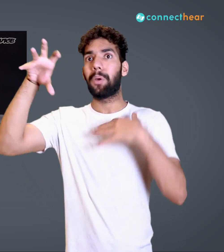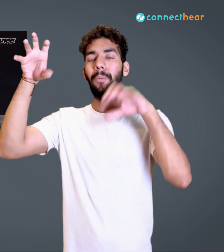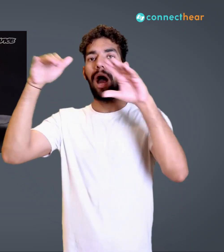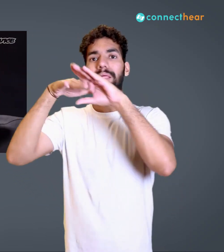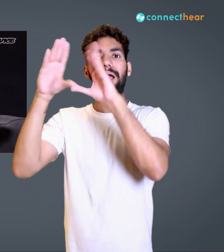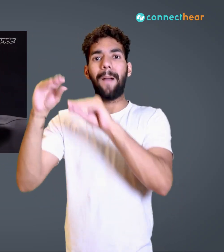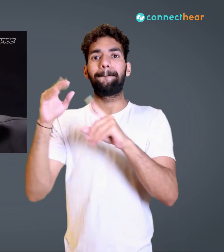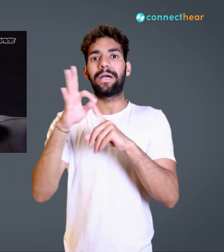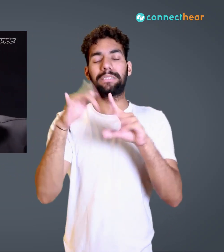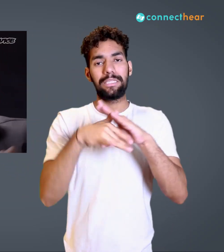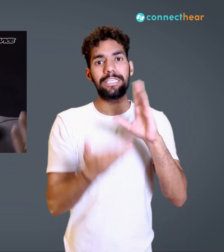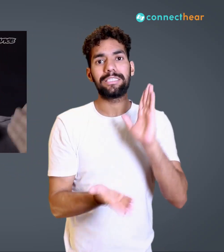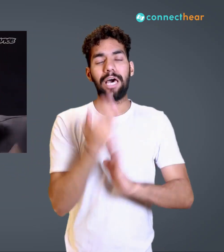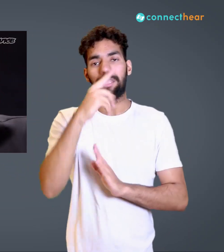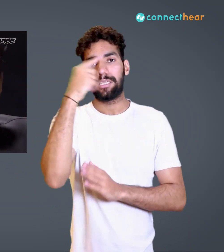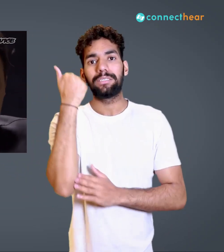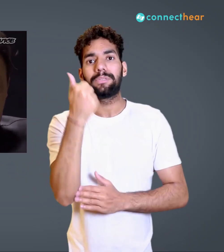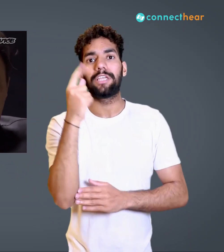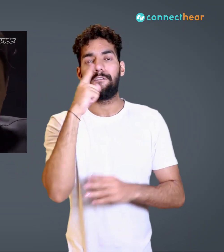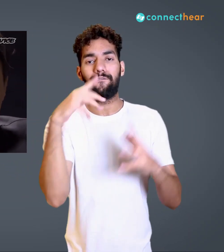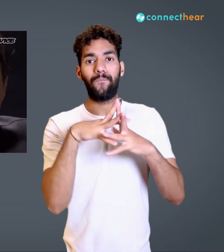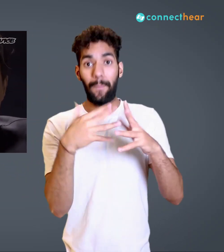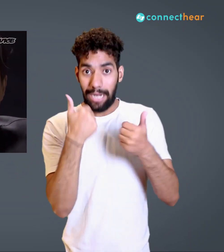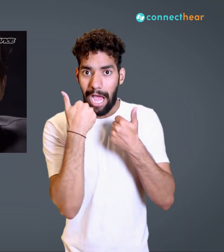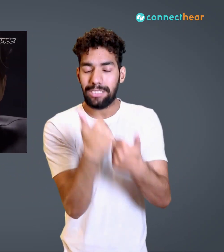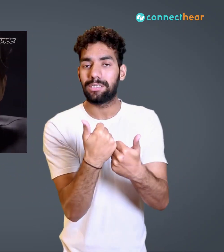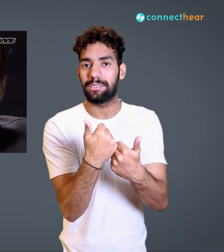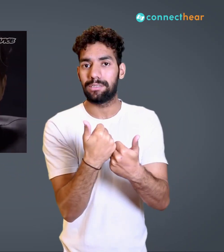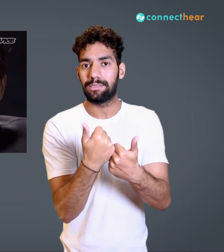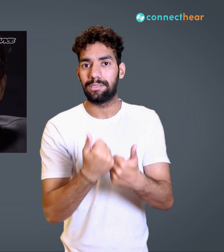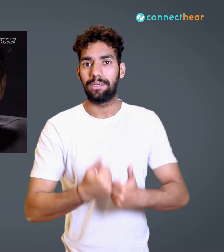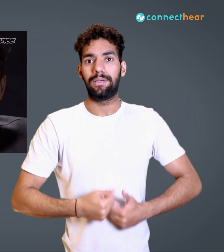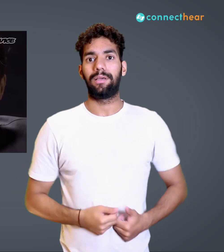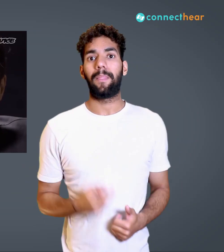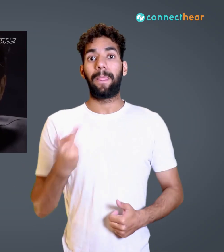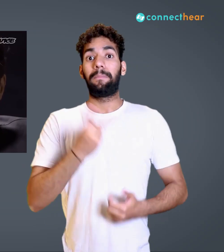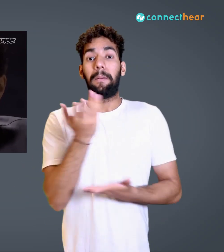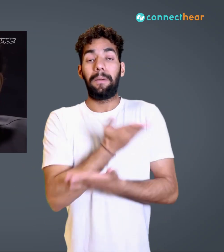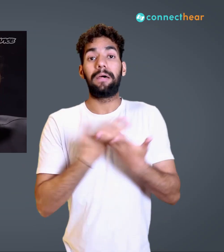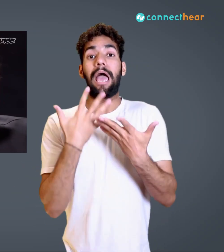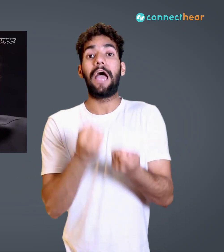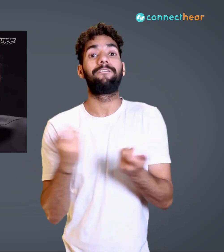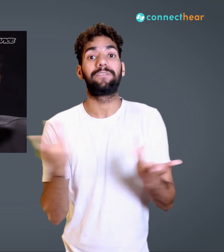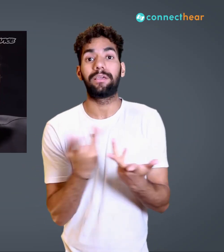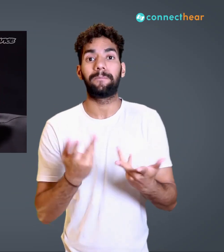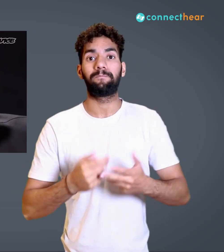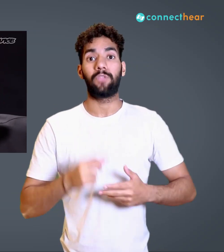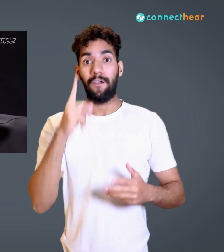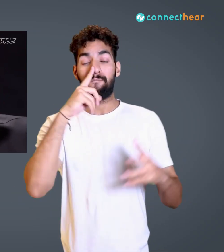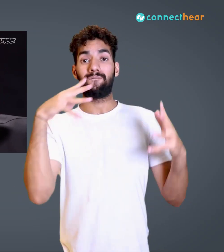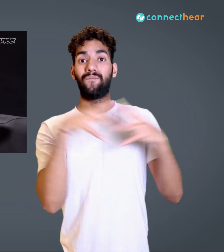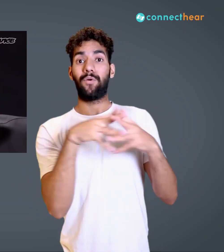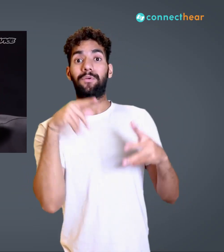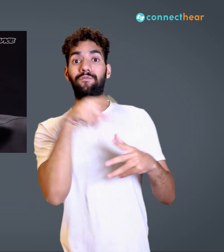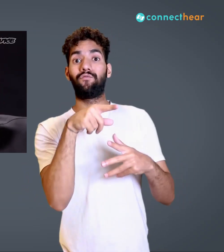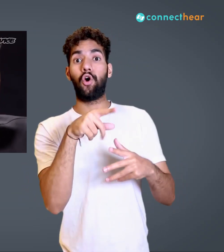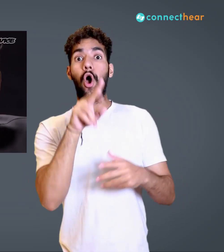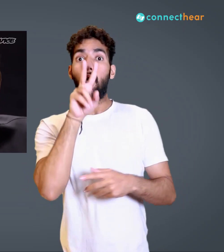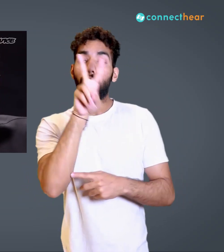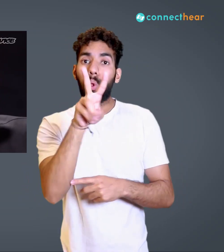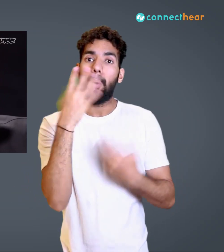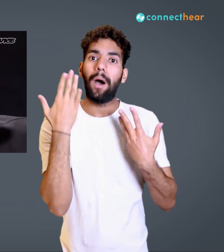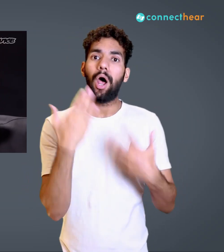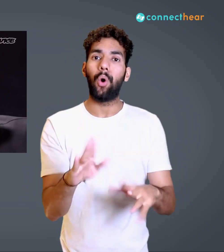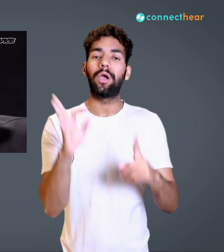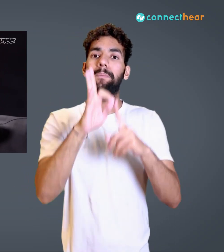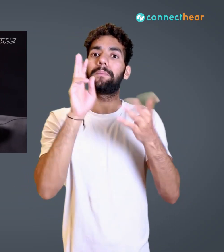compare what is going on, in other countries. I mean, we have a woman